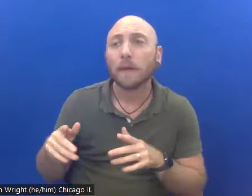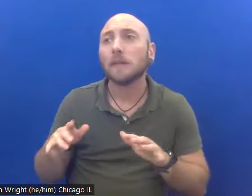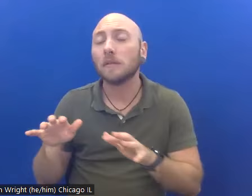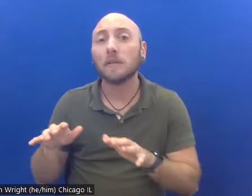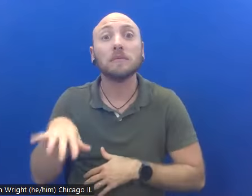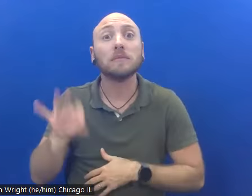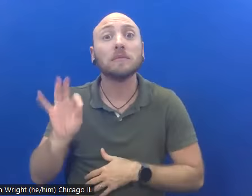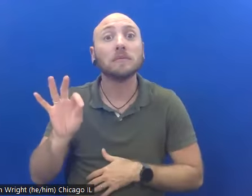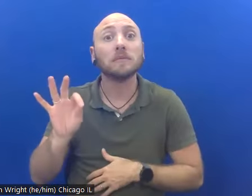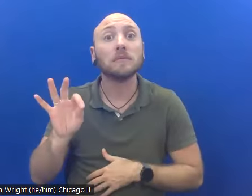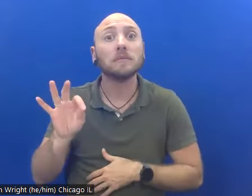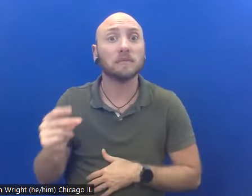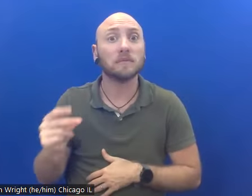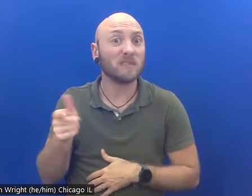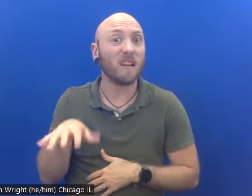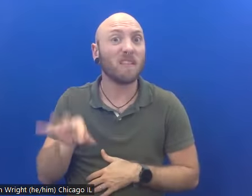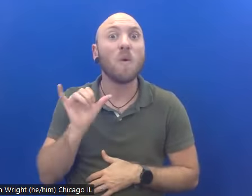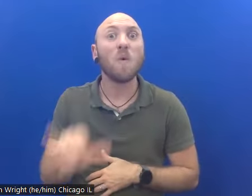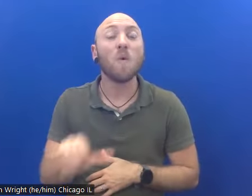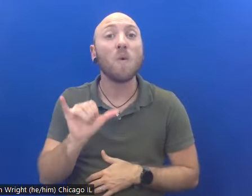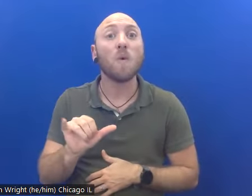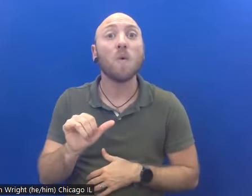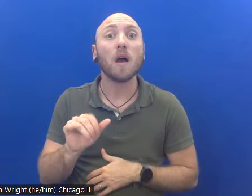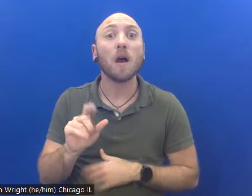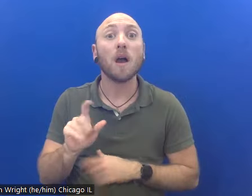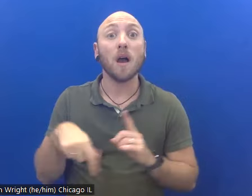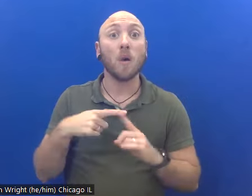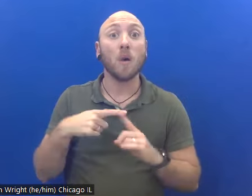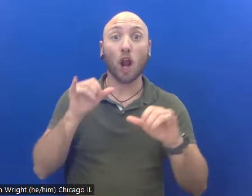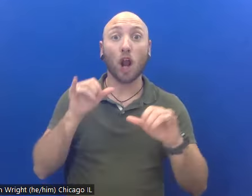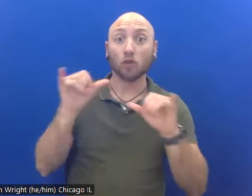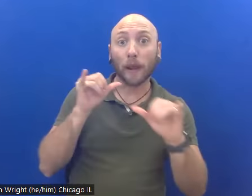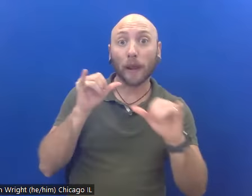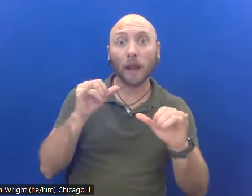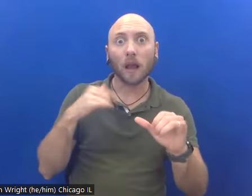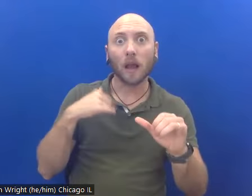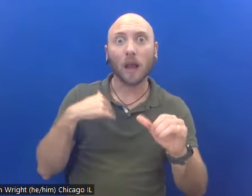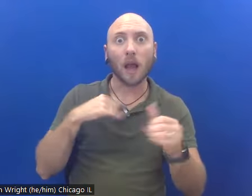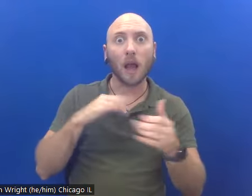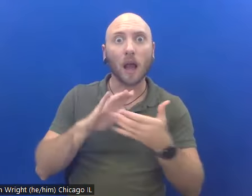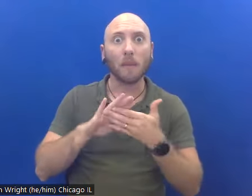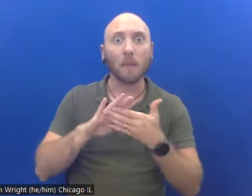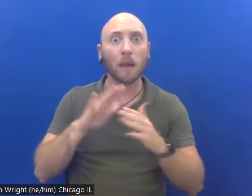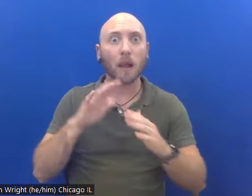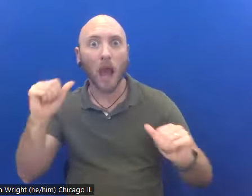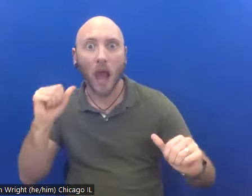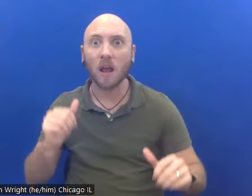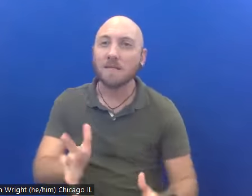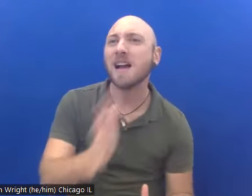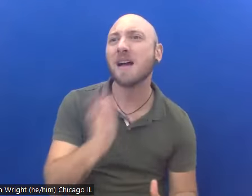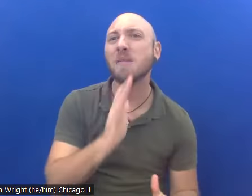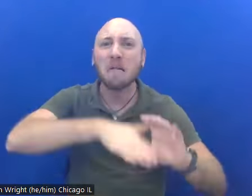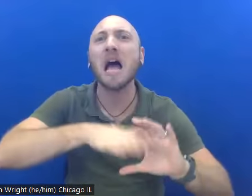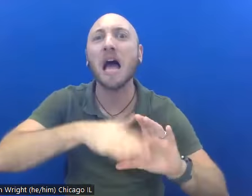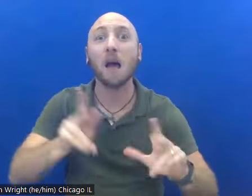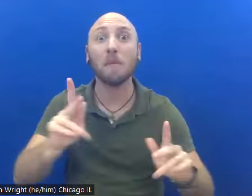quickly that the more I drink, the louder I am, the more people talk to me and pay attention to me. And I love that